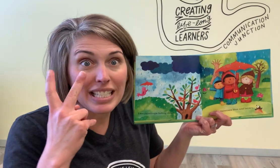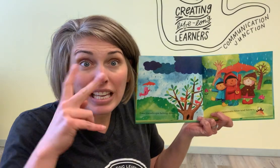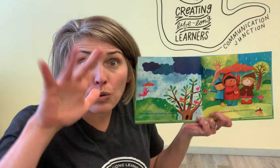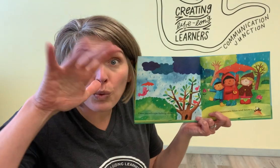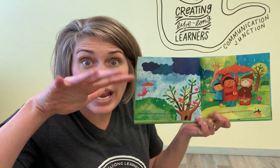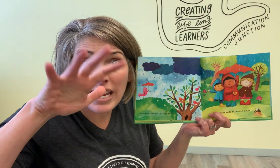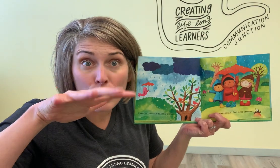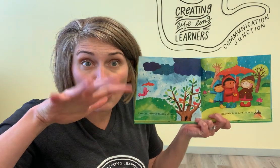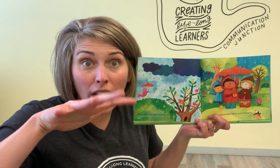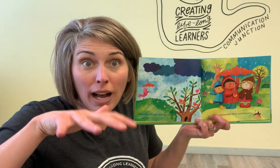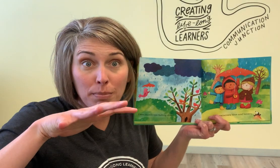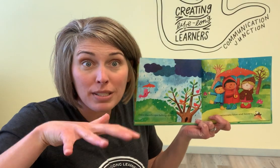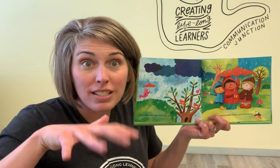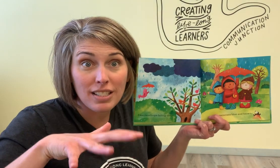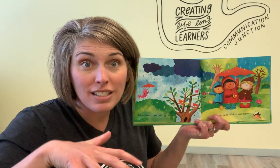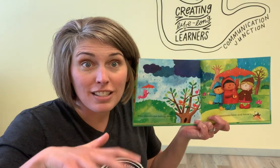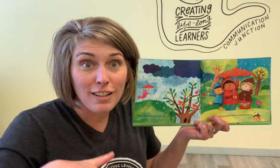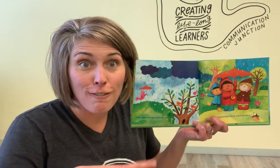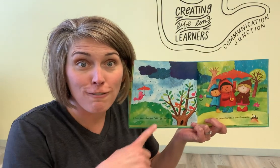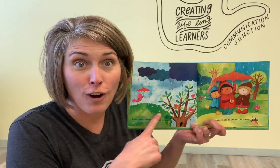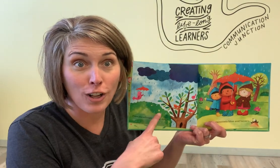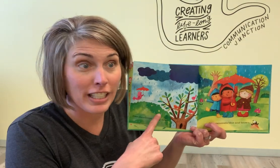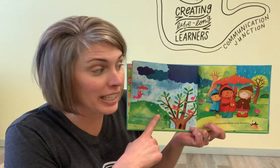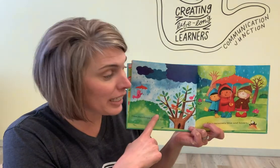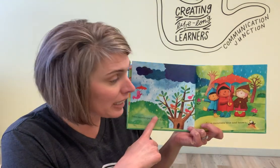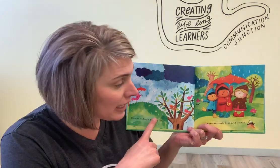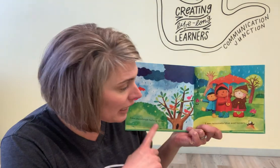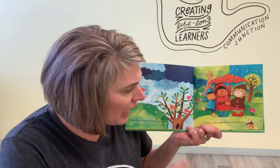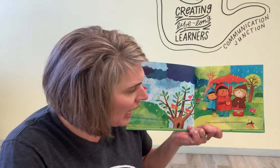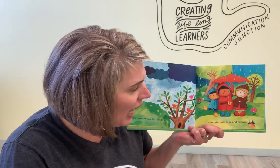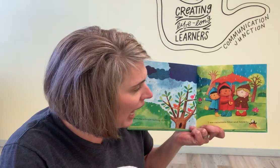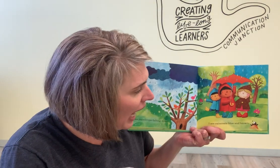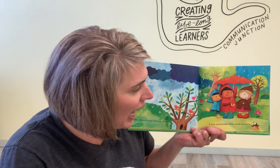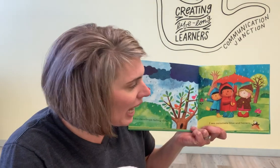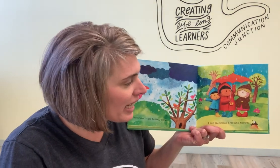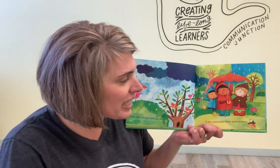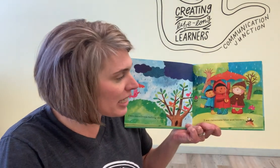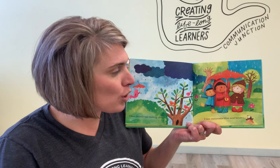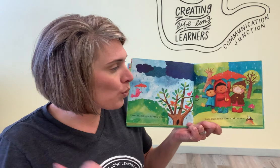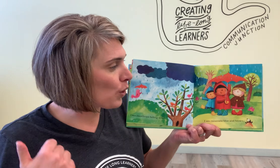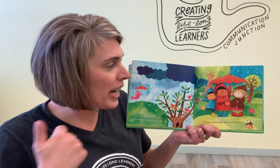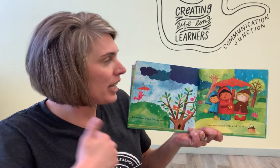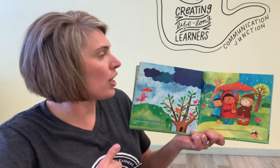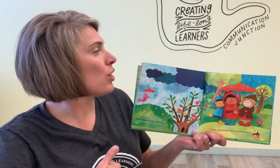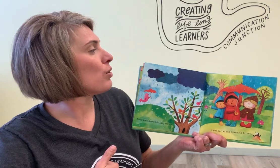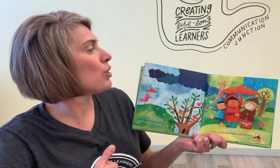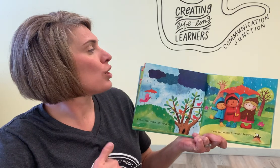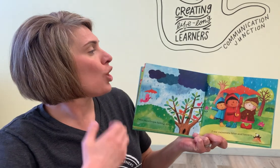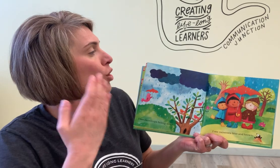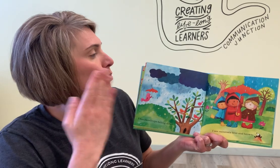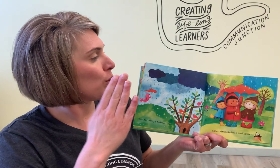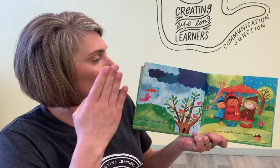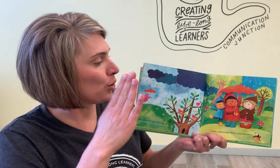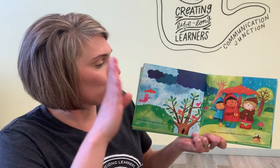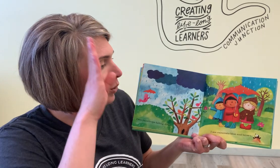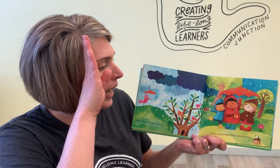see raindrops falling. I see raincoats, blue